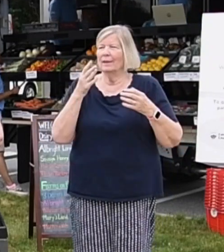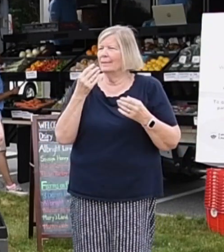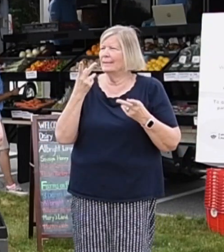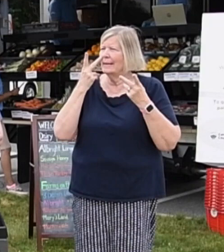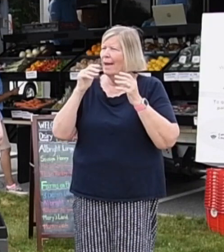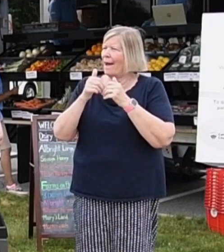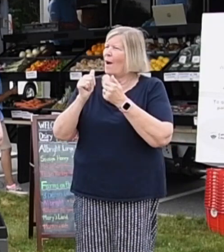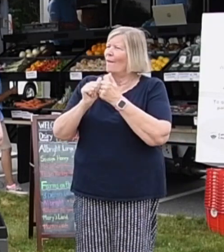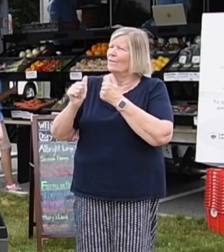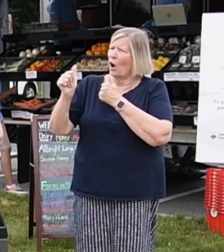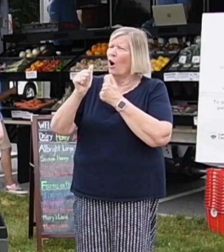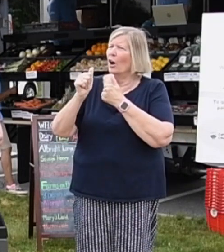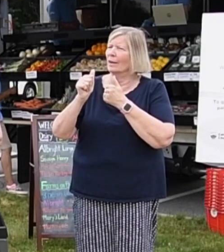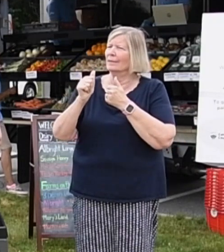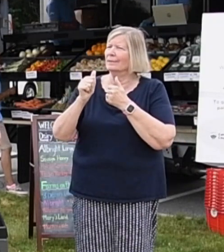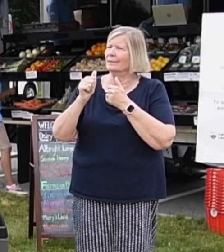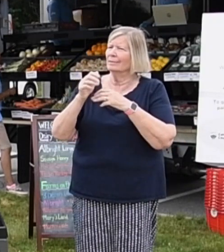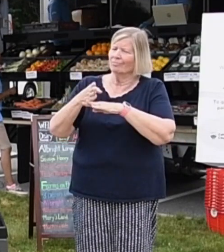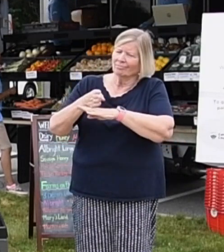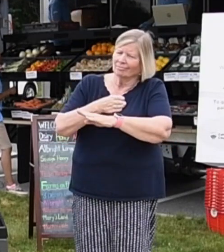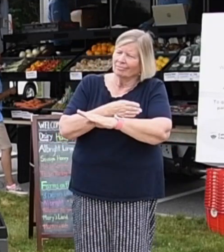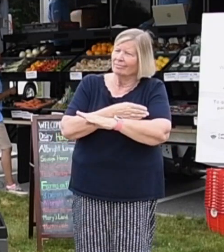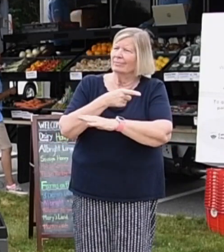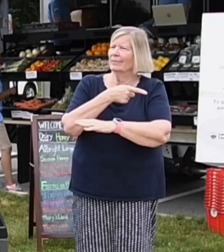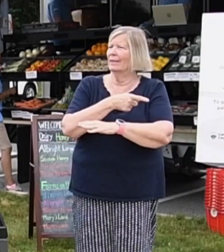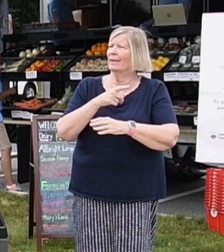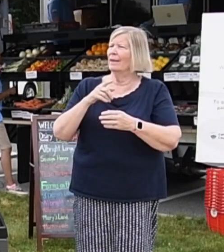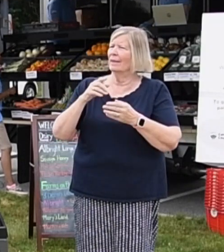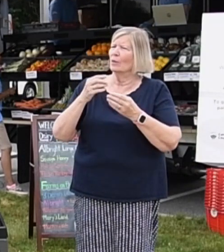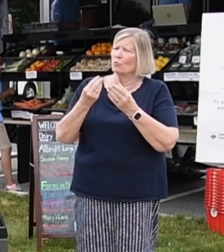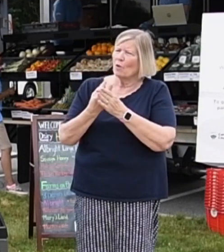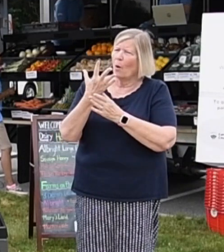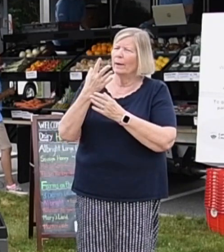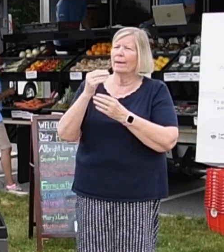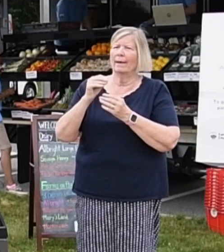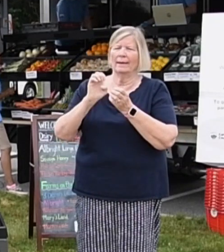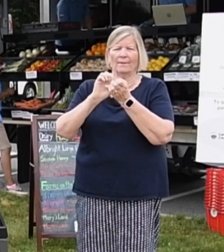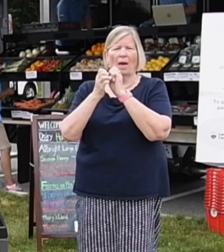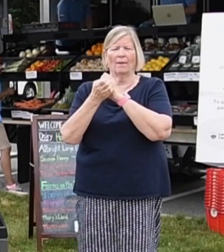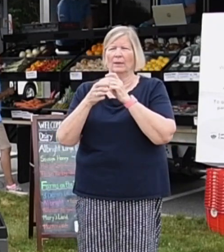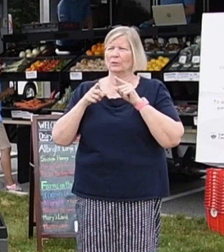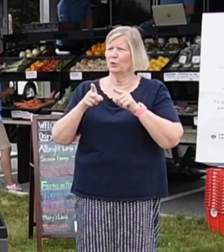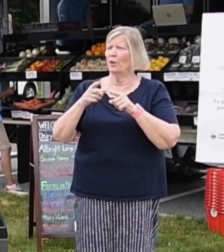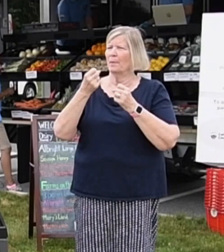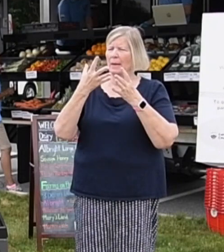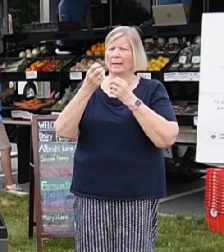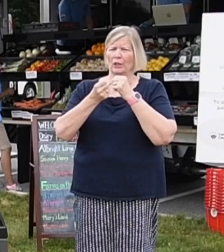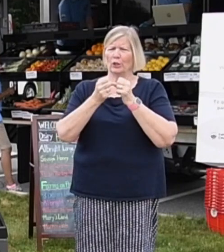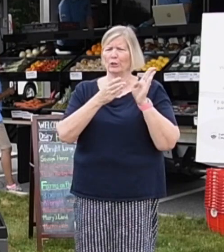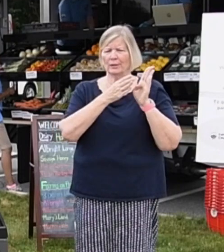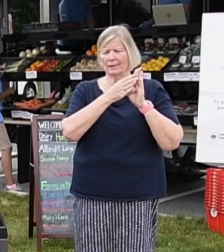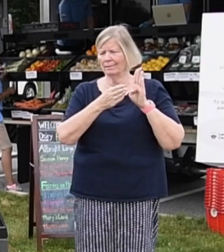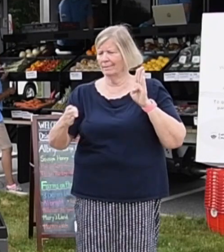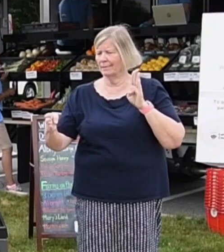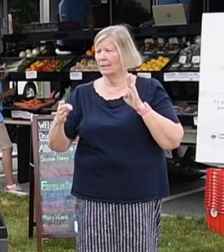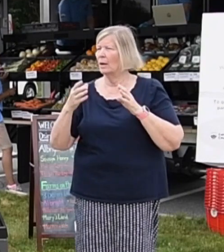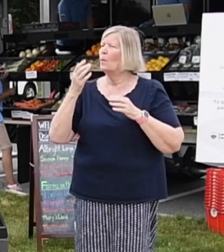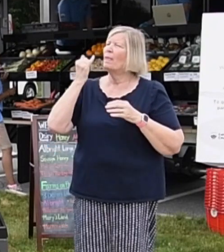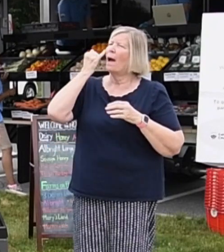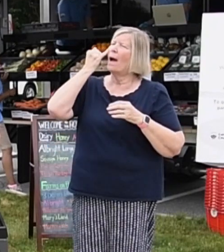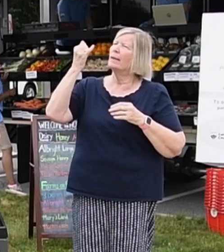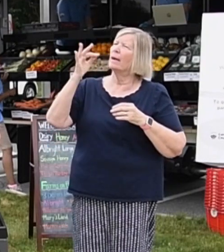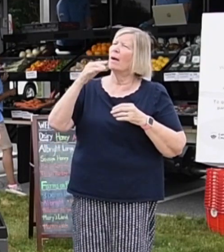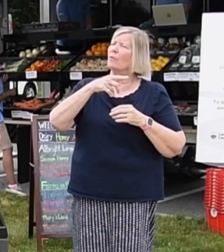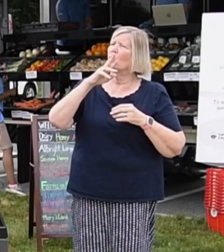how far it has come growing and evolving over the years. When the idea of the Roving